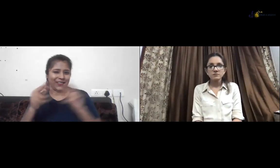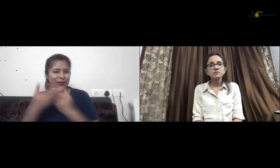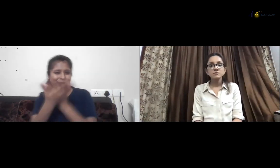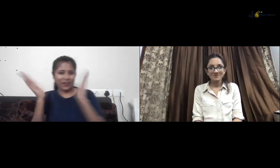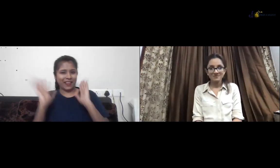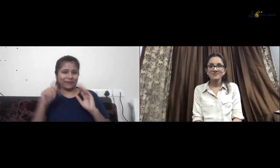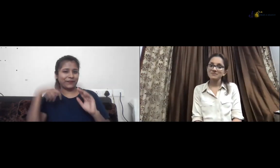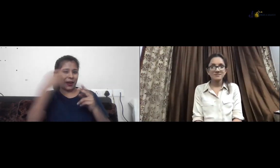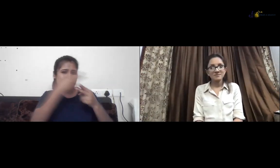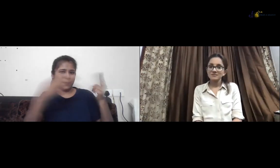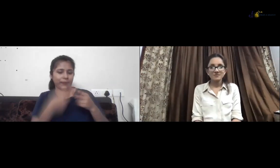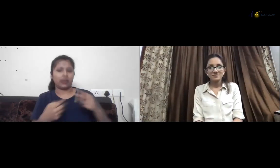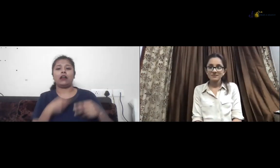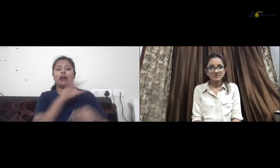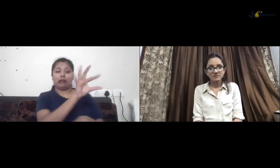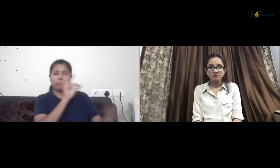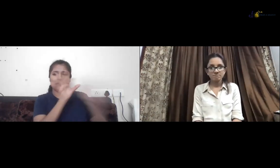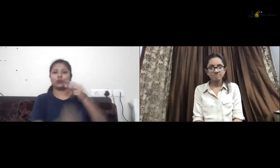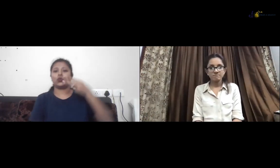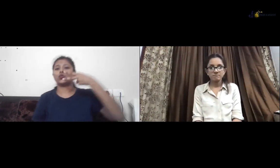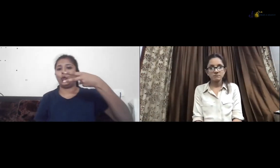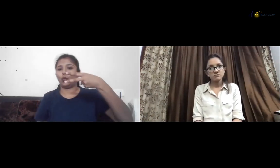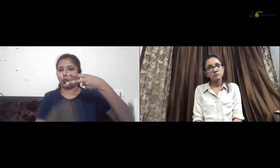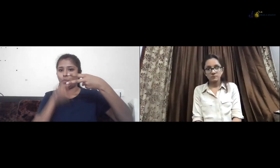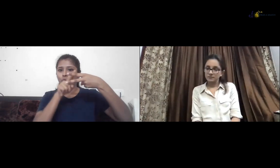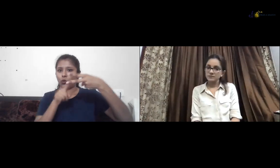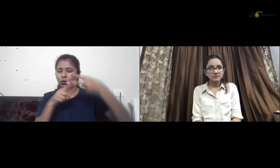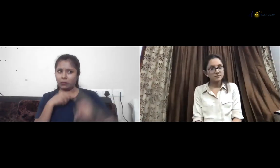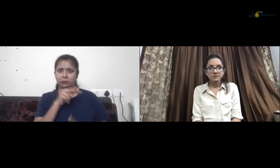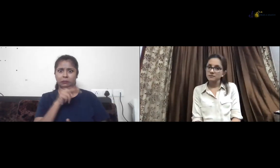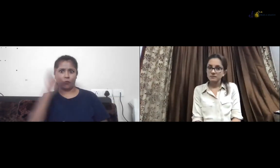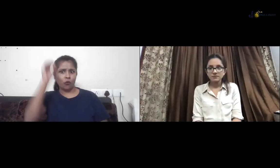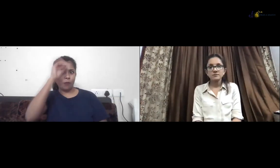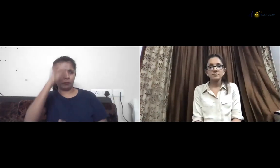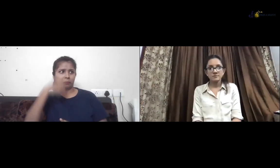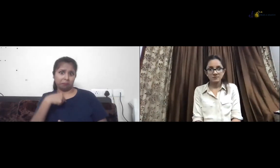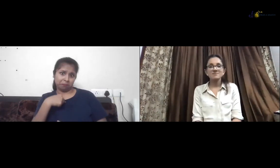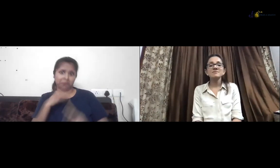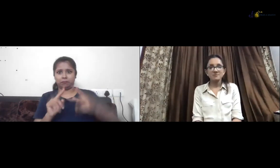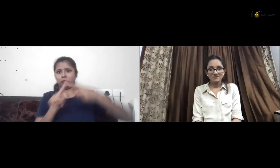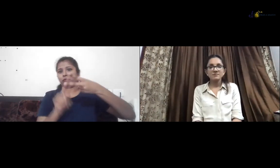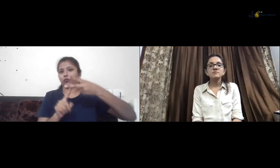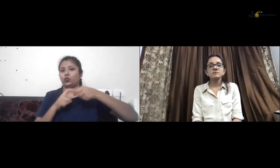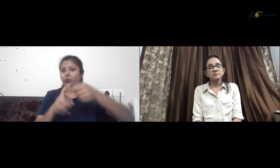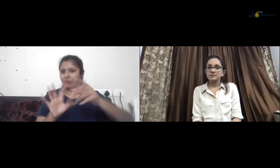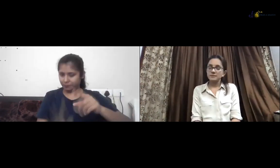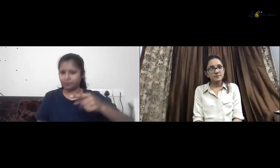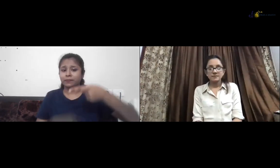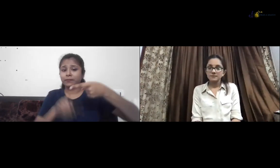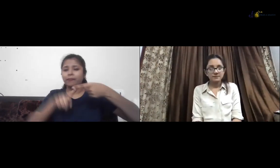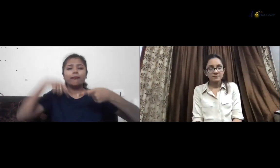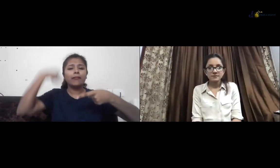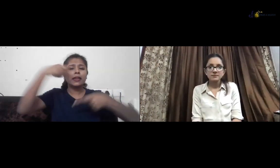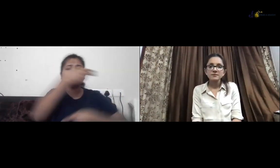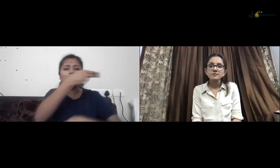Survi, I hope you have watched movies, right? In different from movies. I have selected some movies. So I just